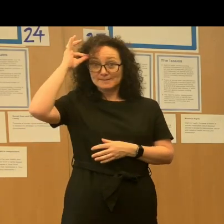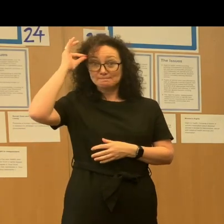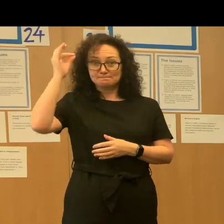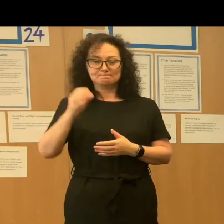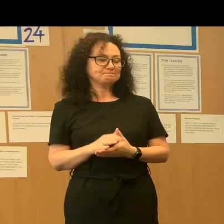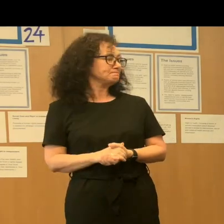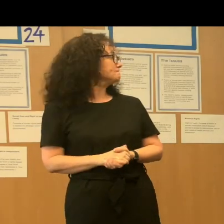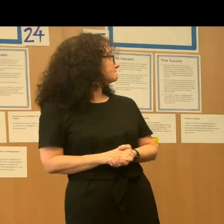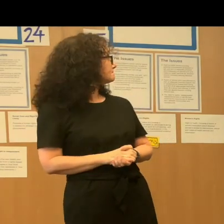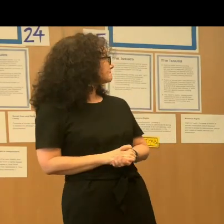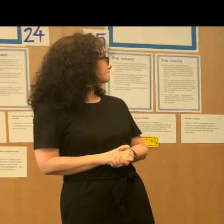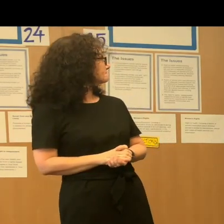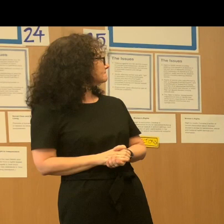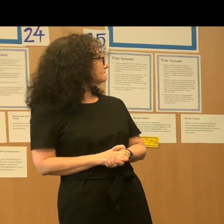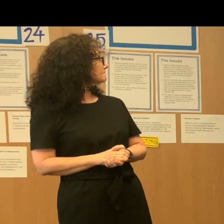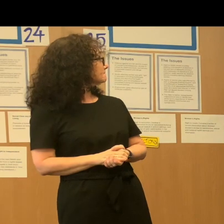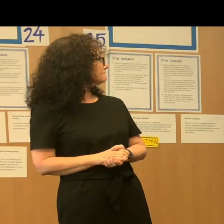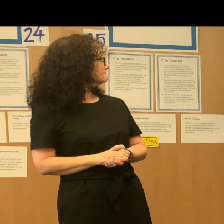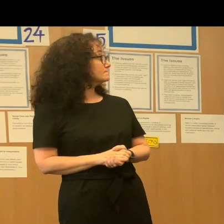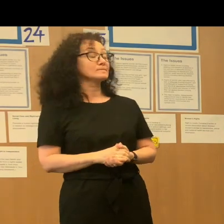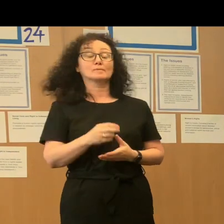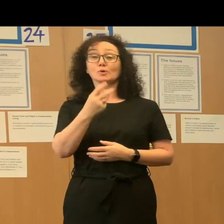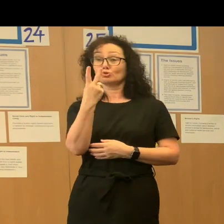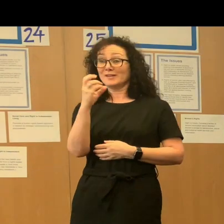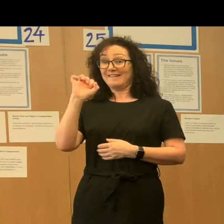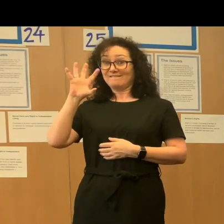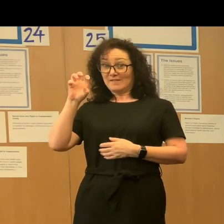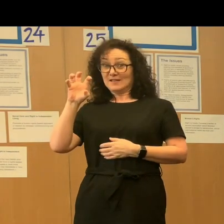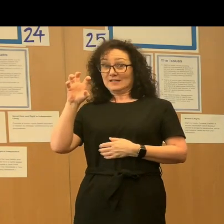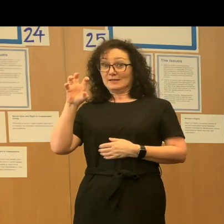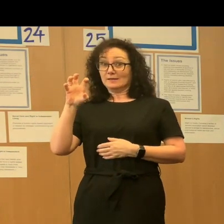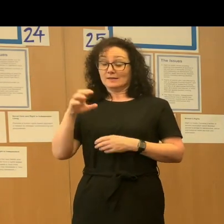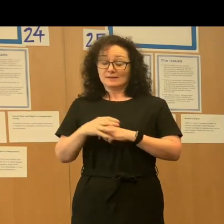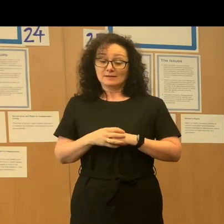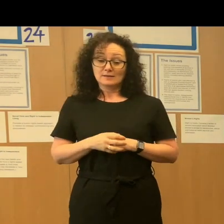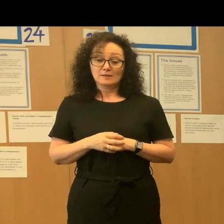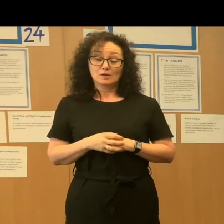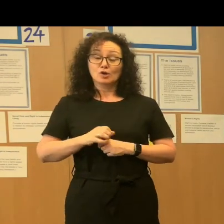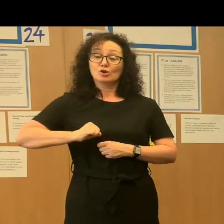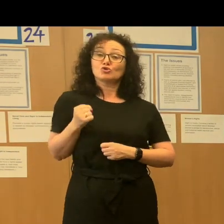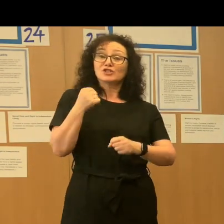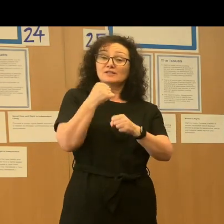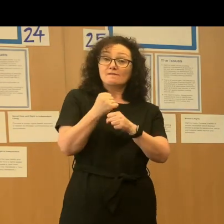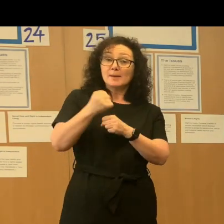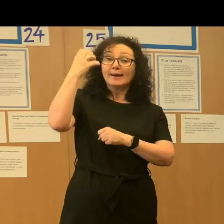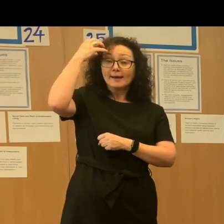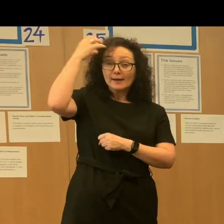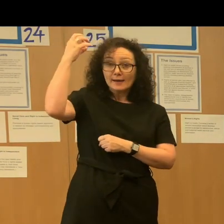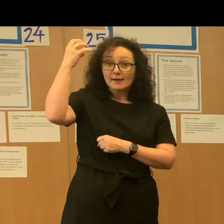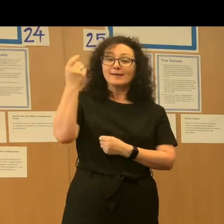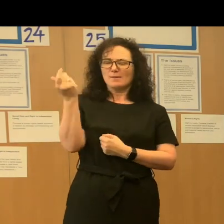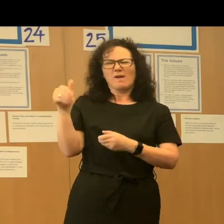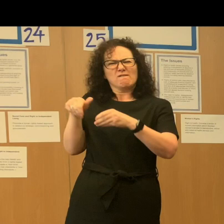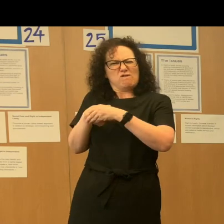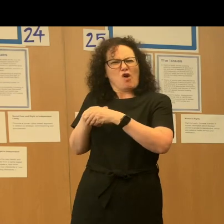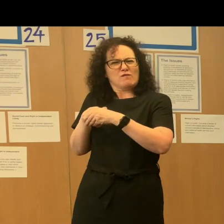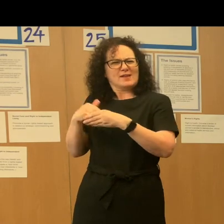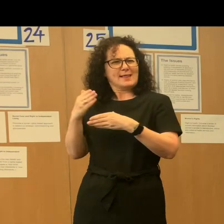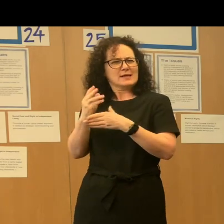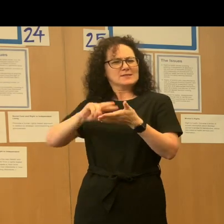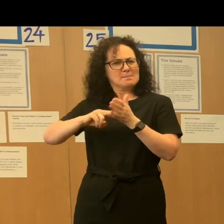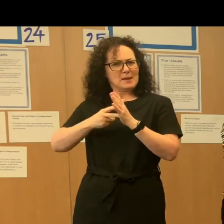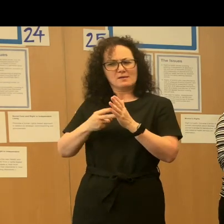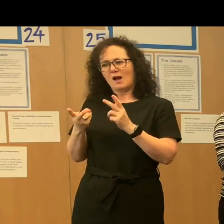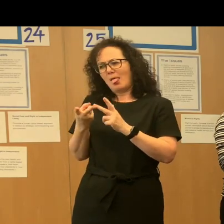In 2015, I think it was, the Scottish Government, who were involved in SNAP, along with a range of other partners in